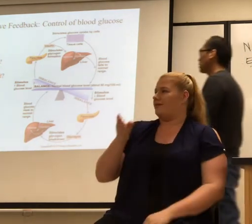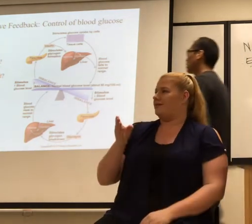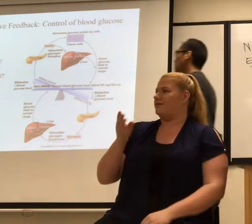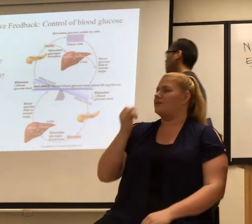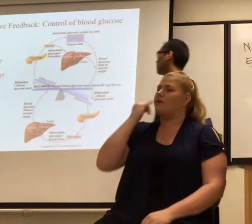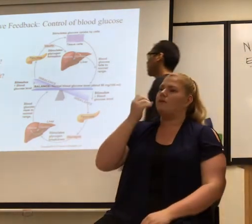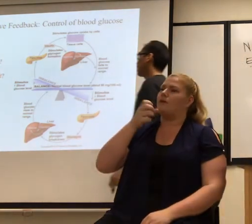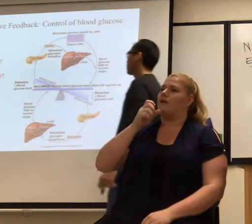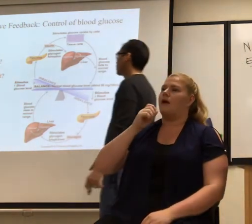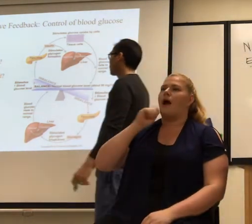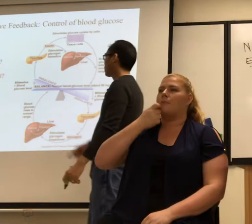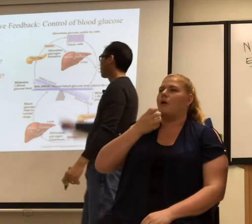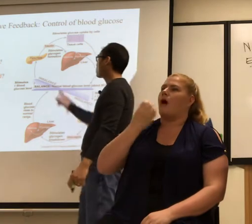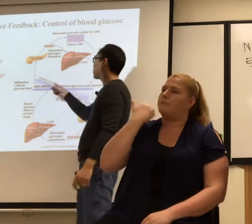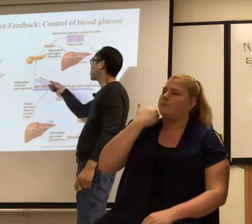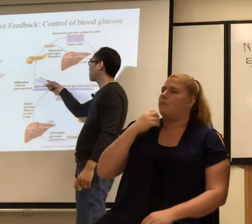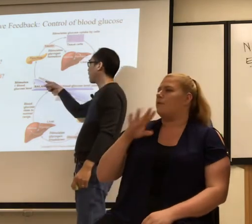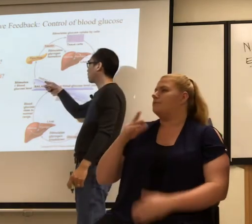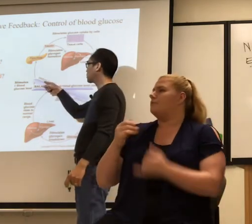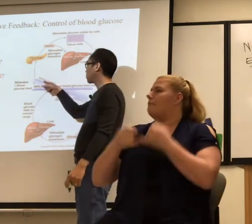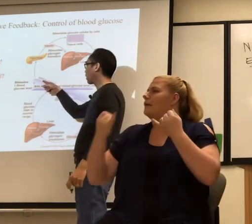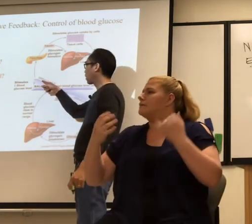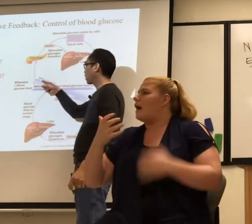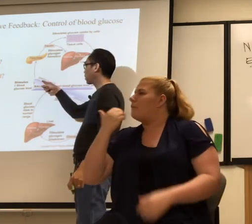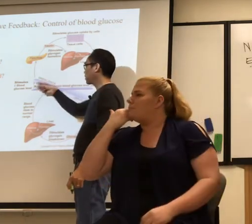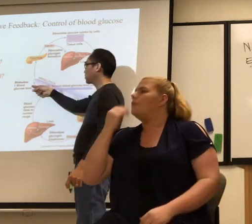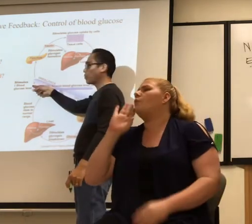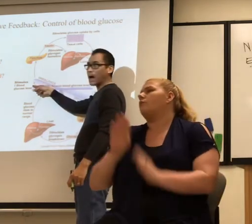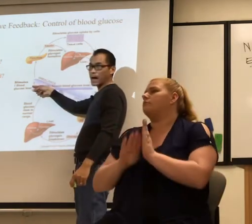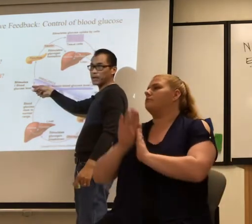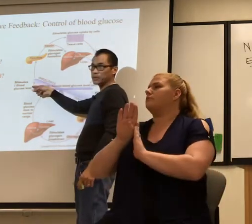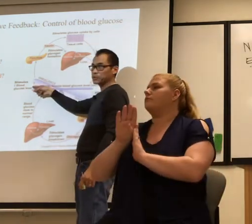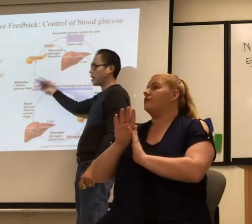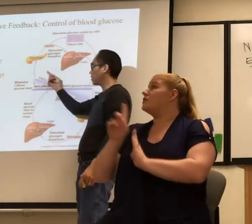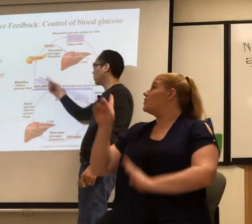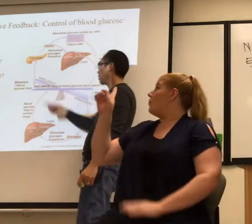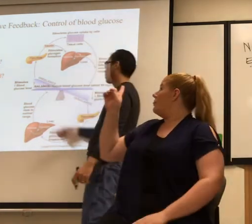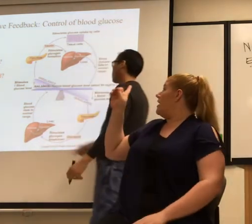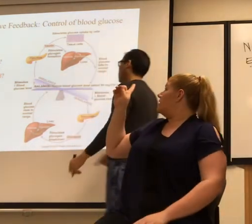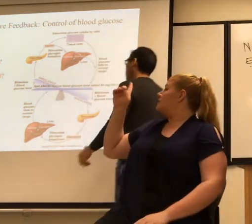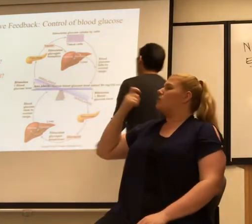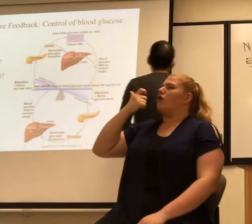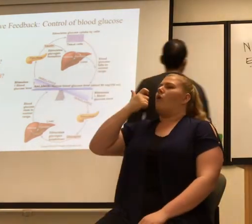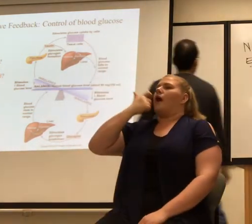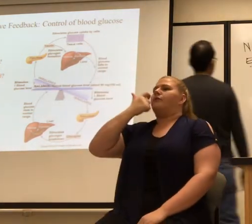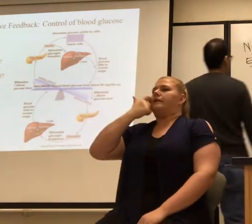pasta. So let's do this imbalance where it's too high because you ate a meal.